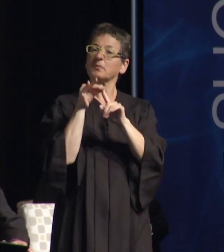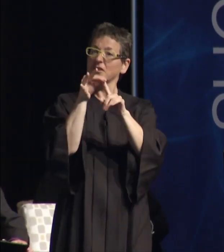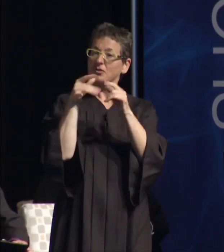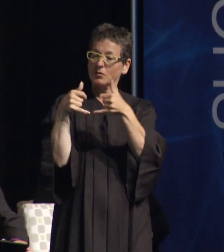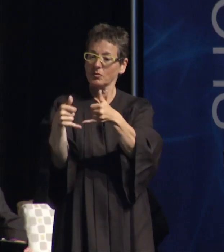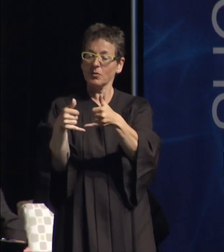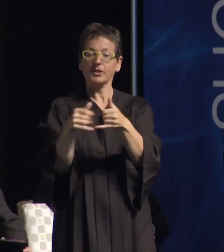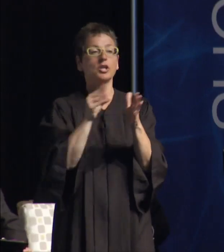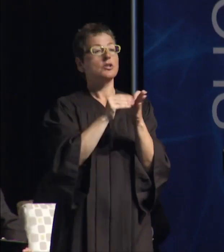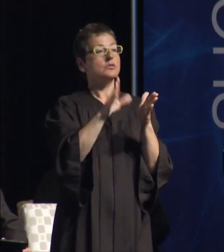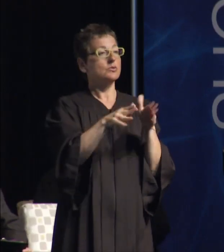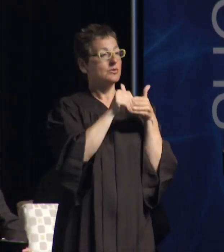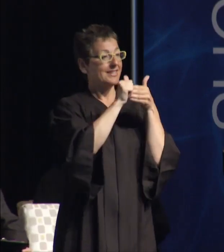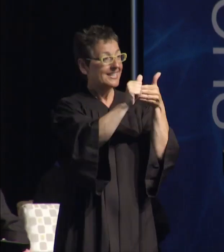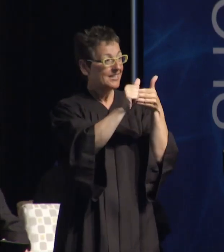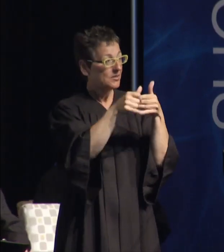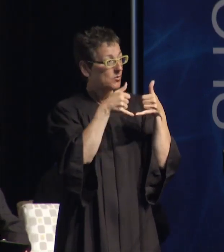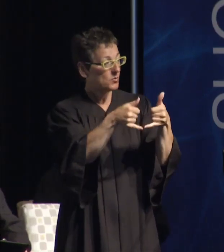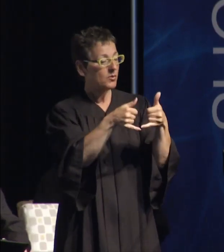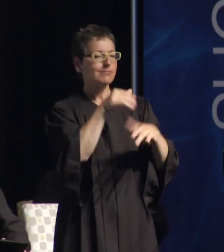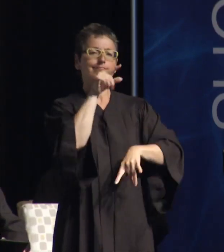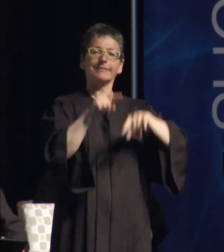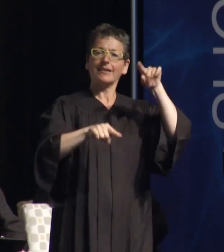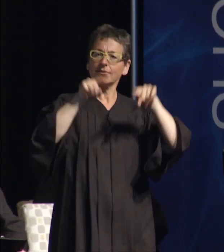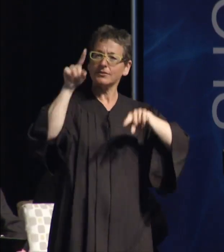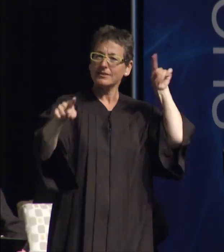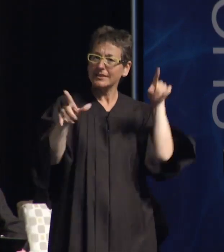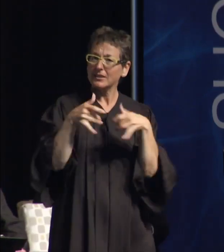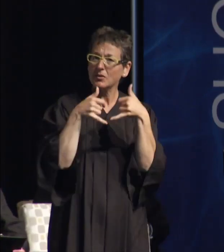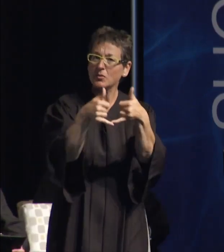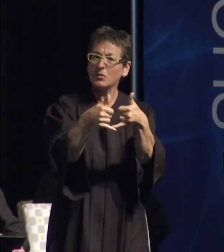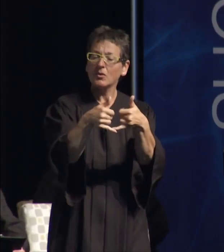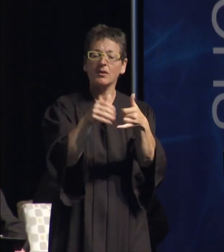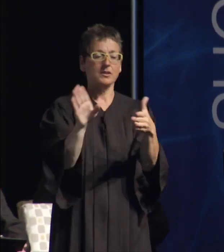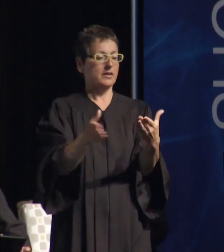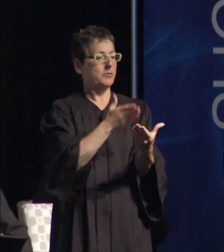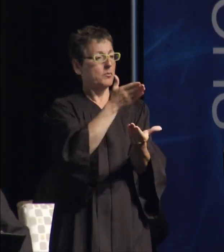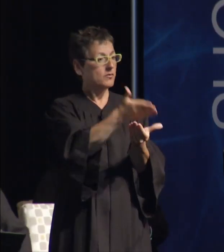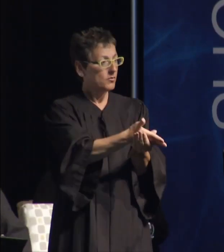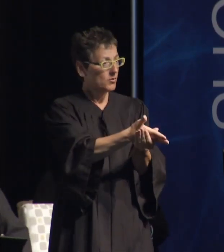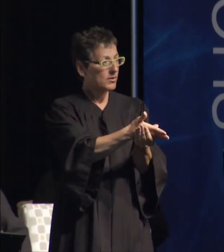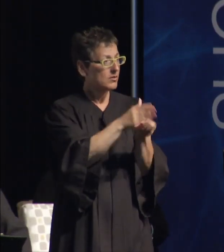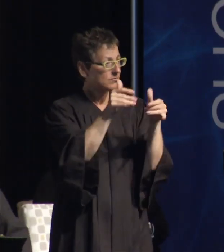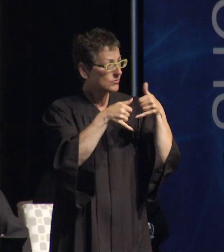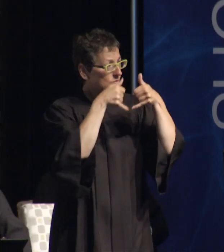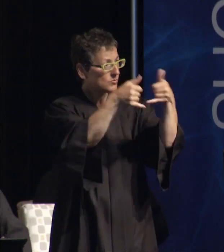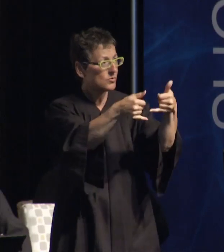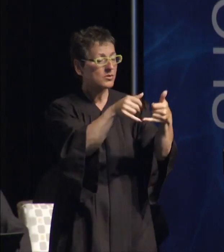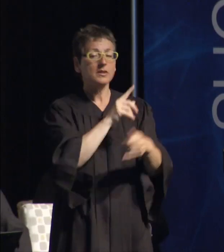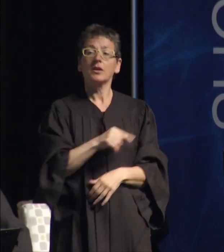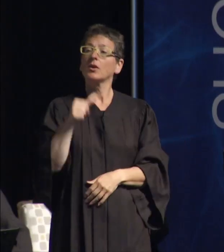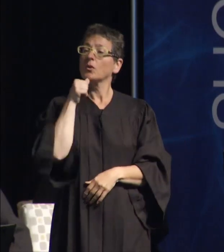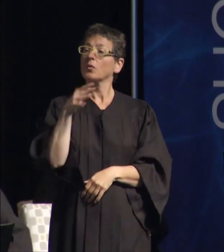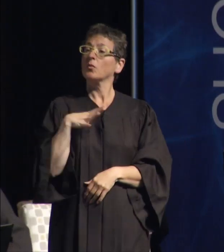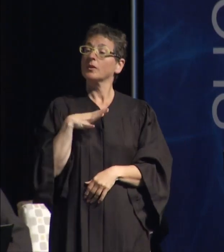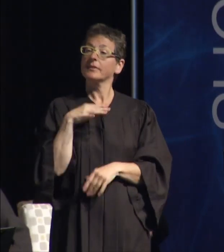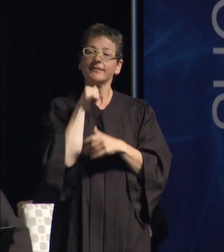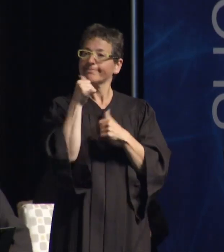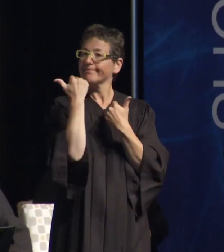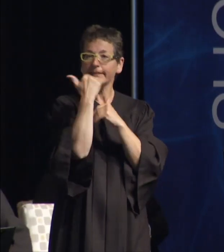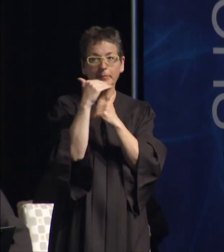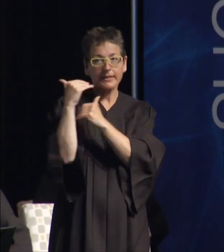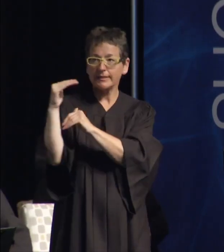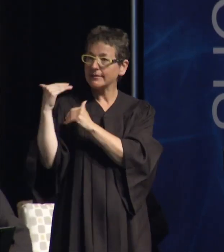Student Leader Award, the Diversity Award, the Portfolio Award, Women Unlimited Certificates of